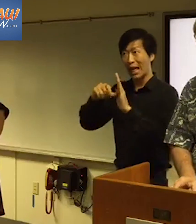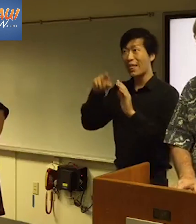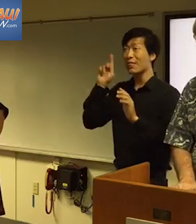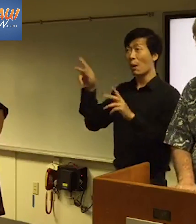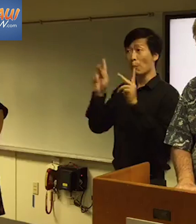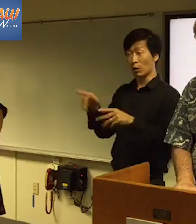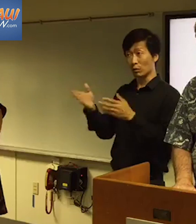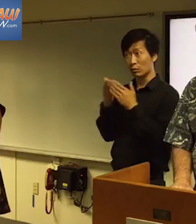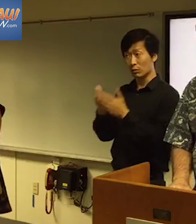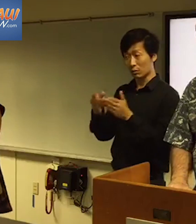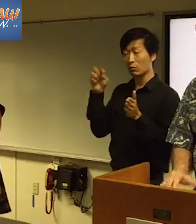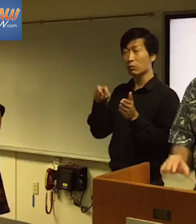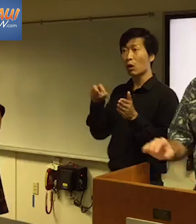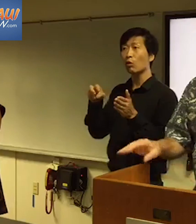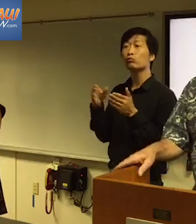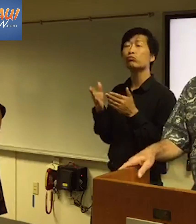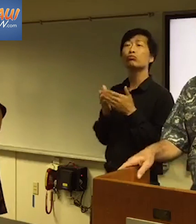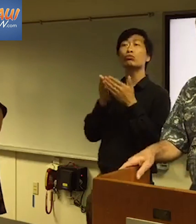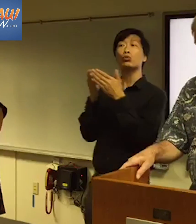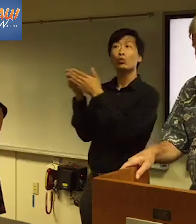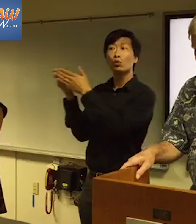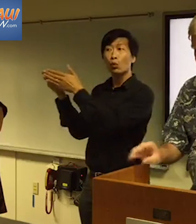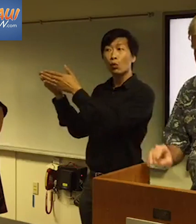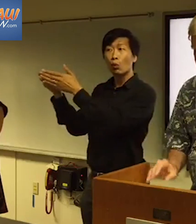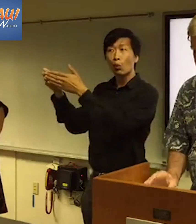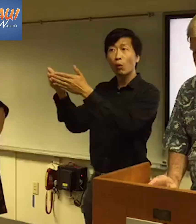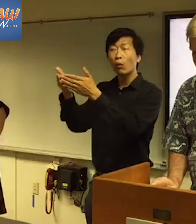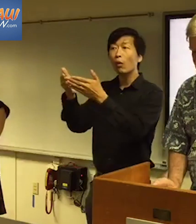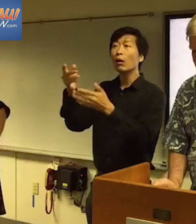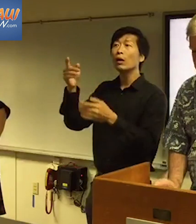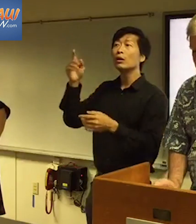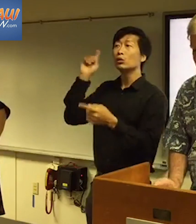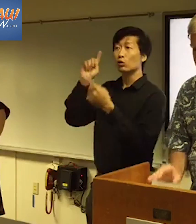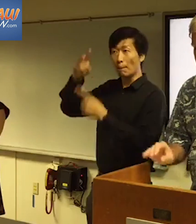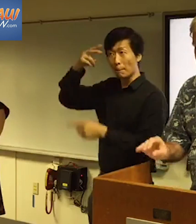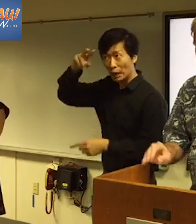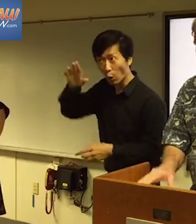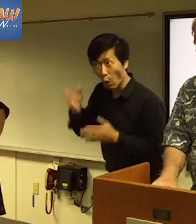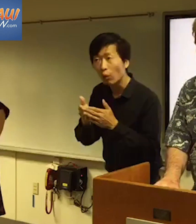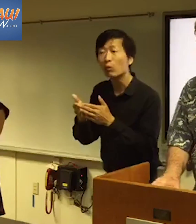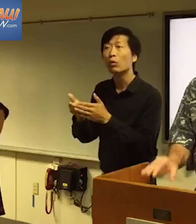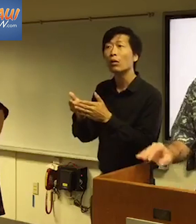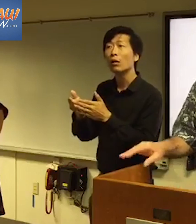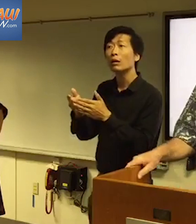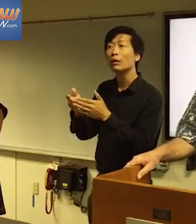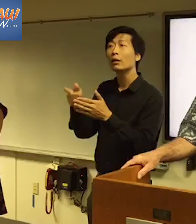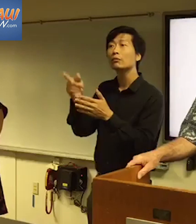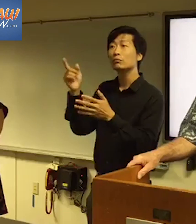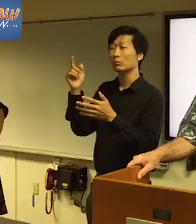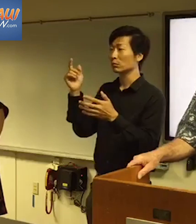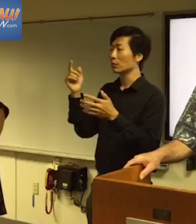Let me elaborate a little more. We were we are planning a sentinel survey